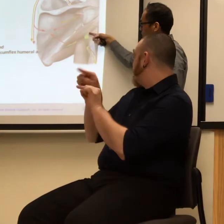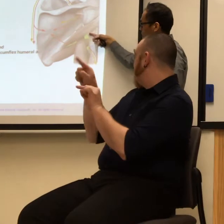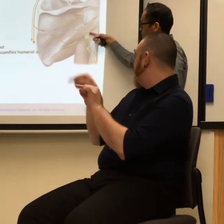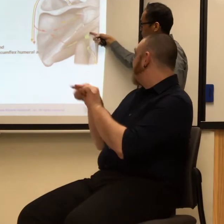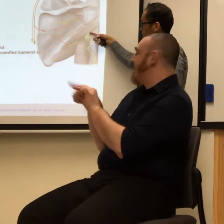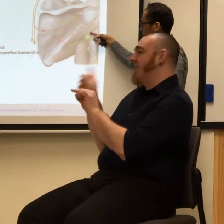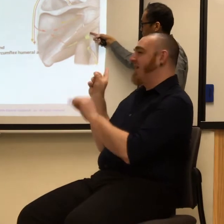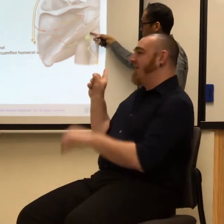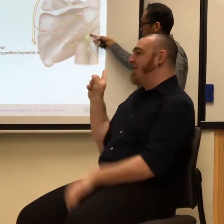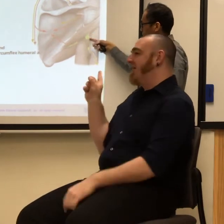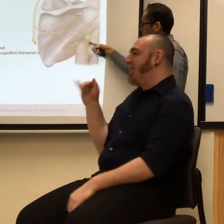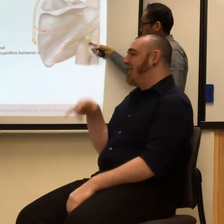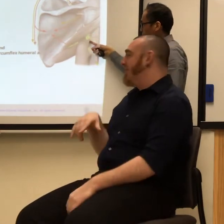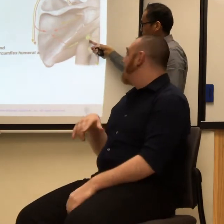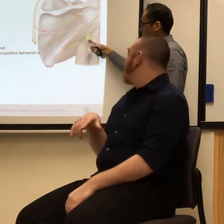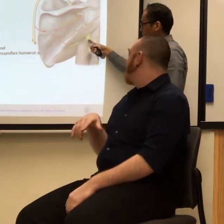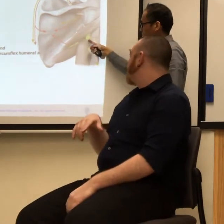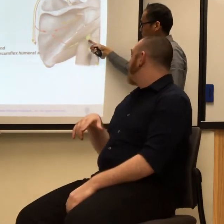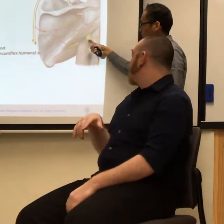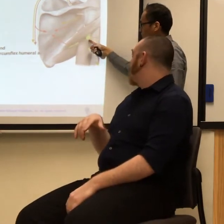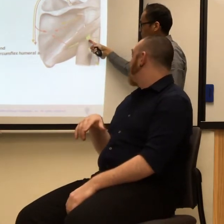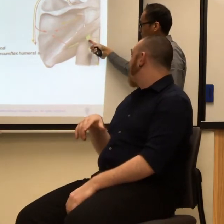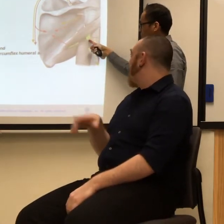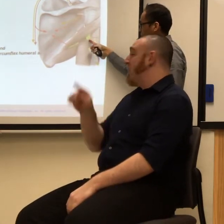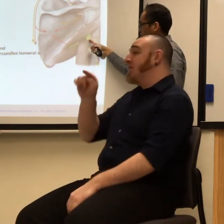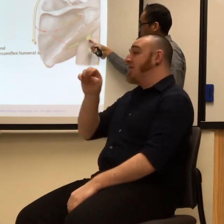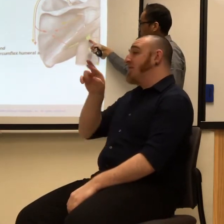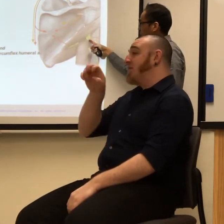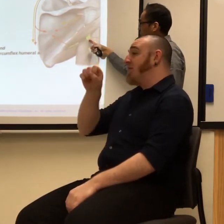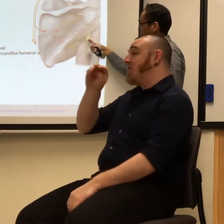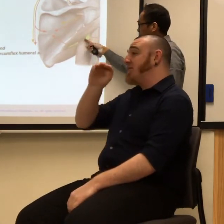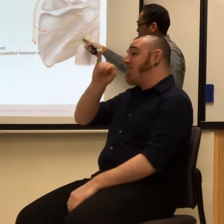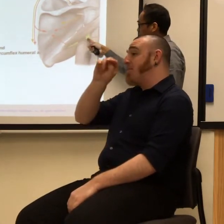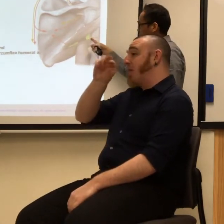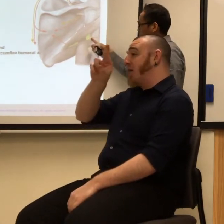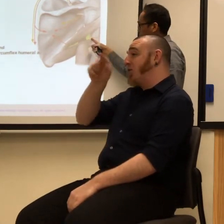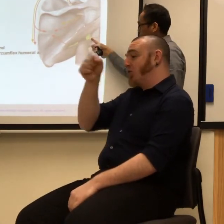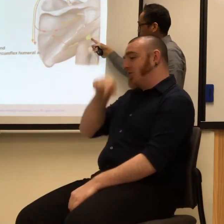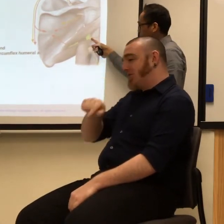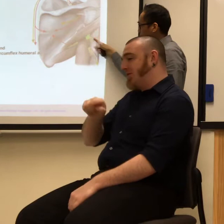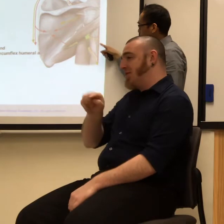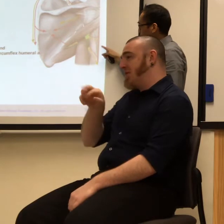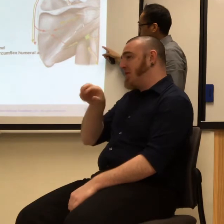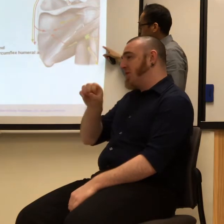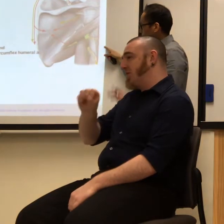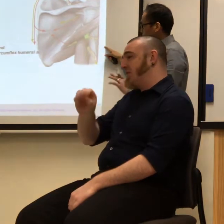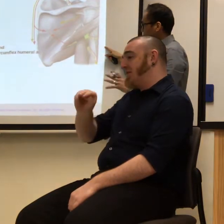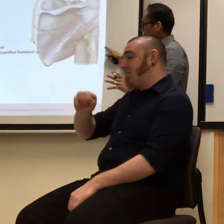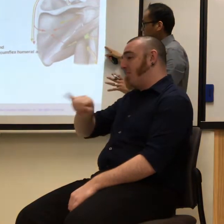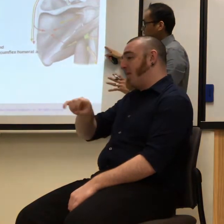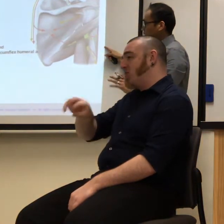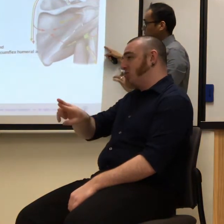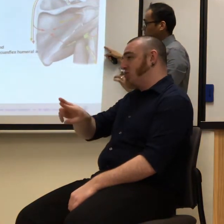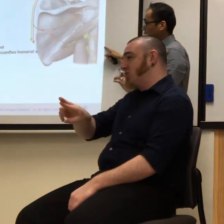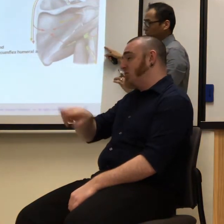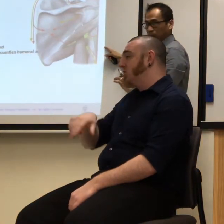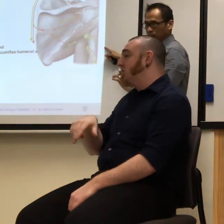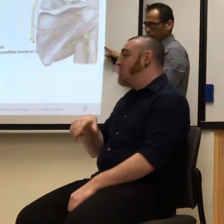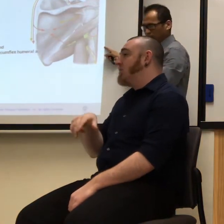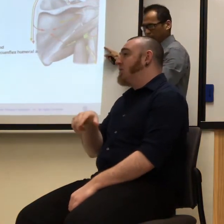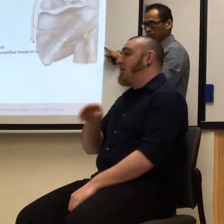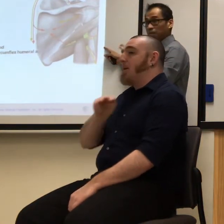minor, superior border, teres major, inferior border, and then medial and lateral would be the heads of